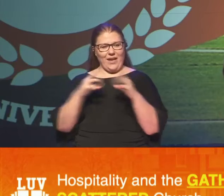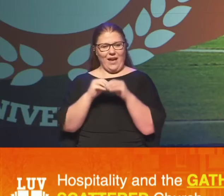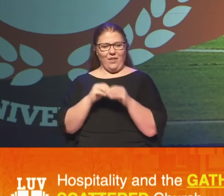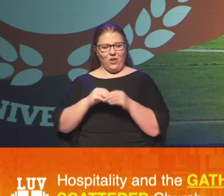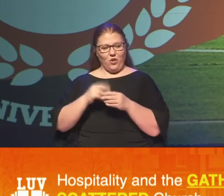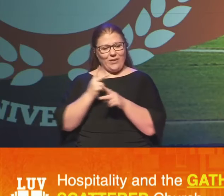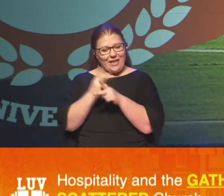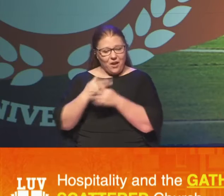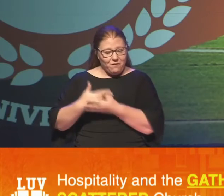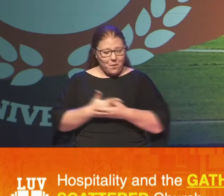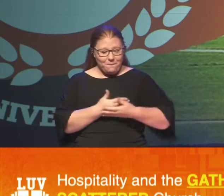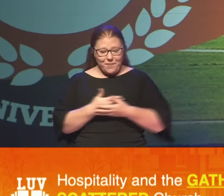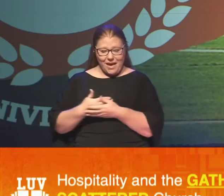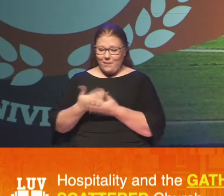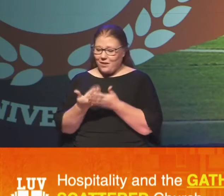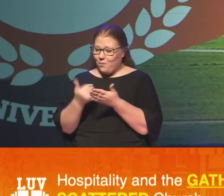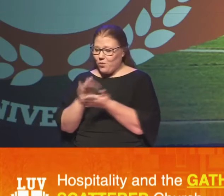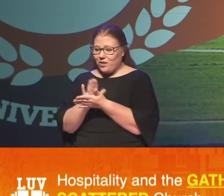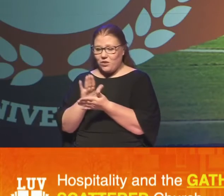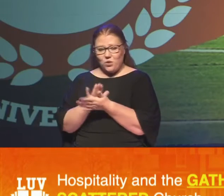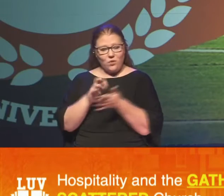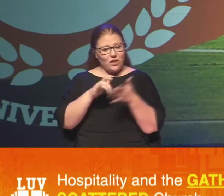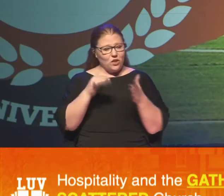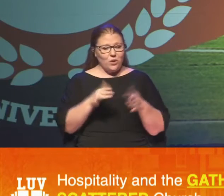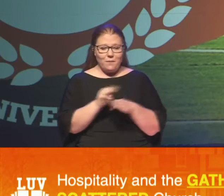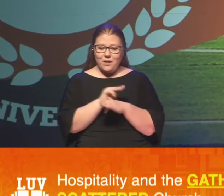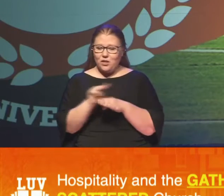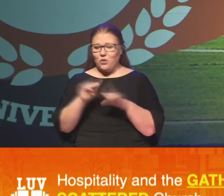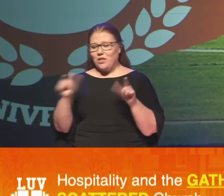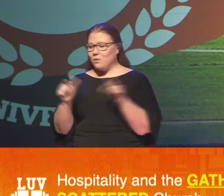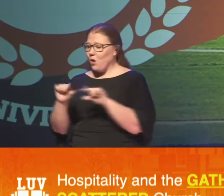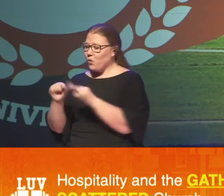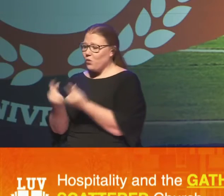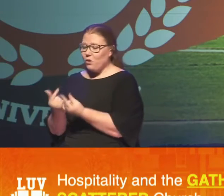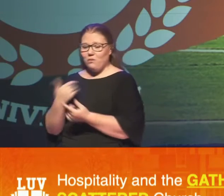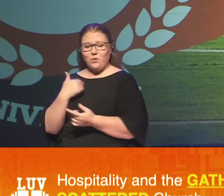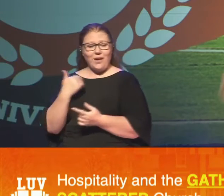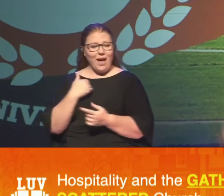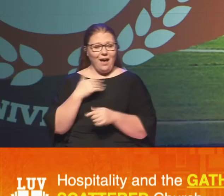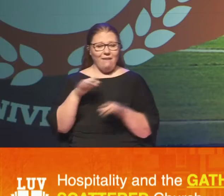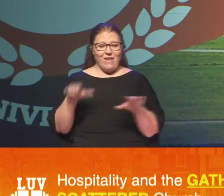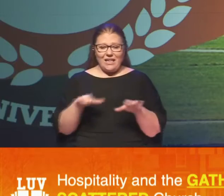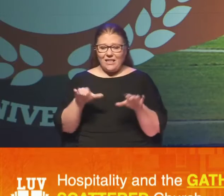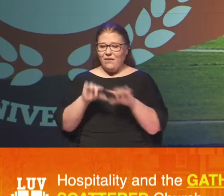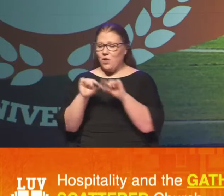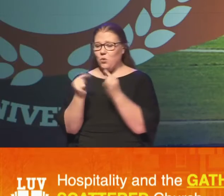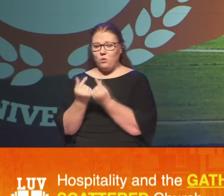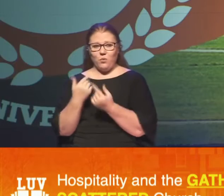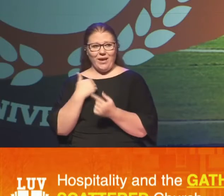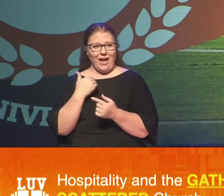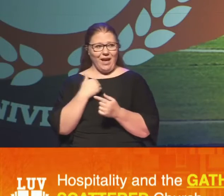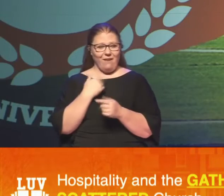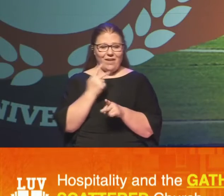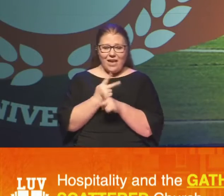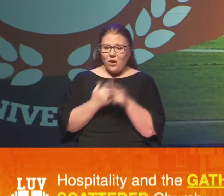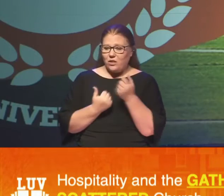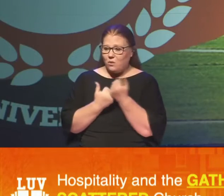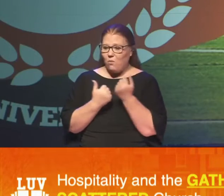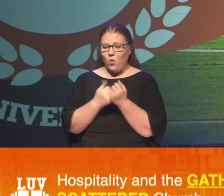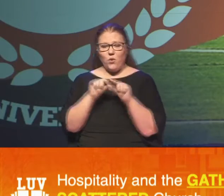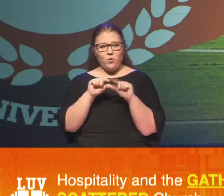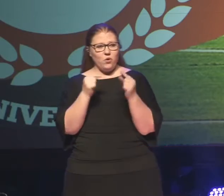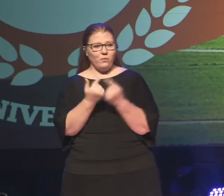and we have student ministries, and we have small groups, and we have activity groups, and we have care and support groups,